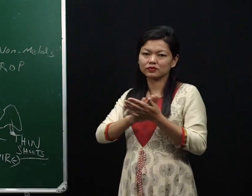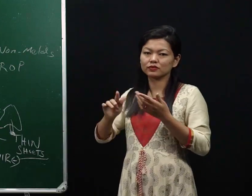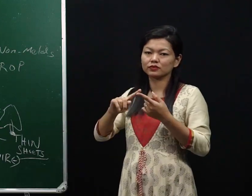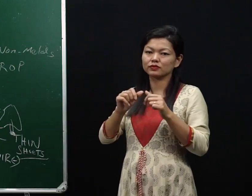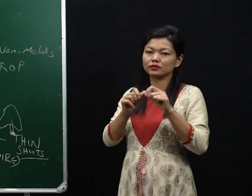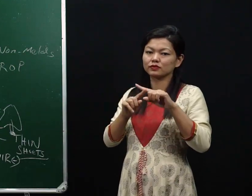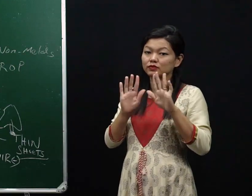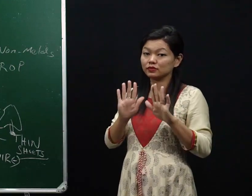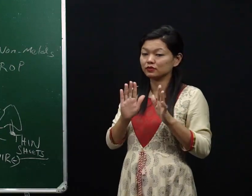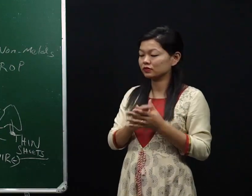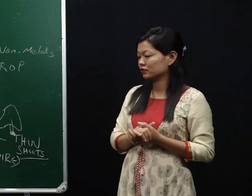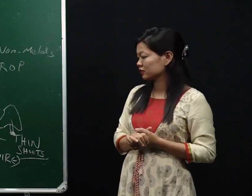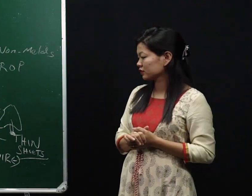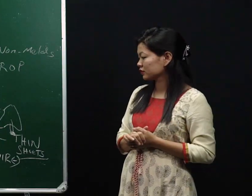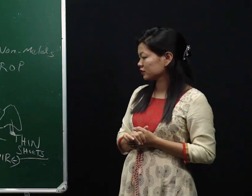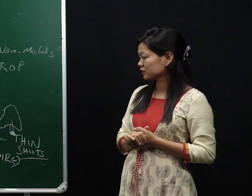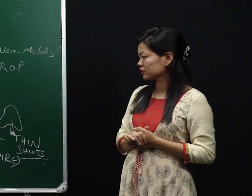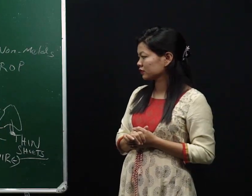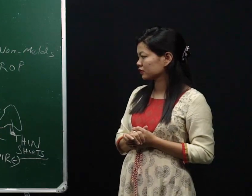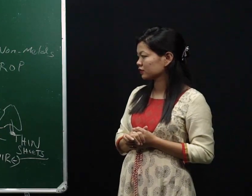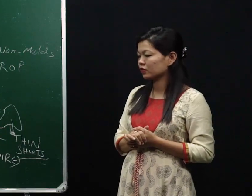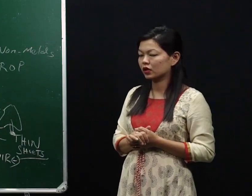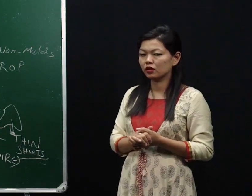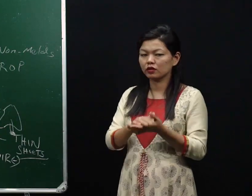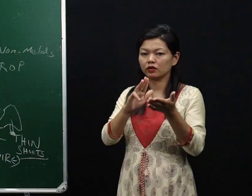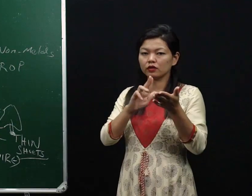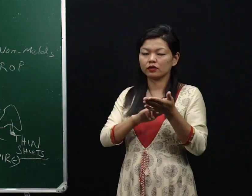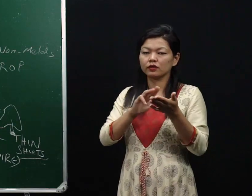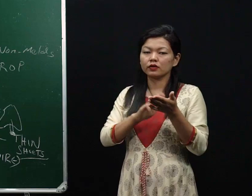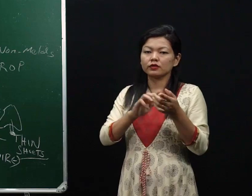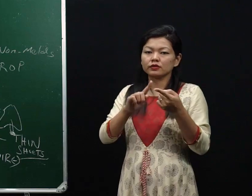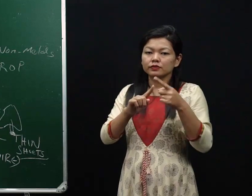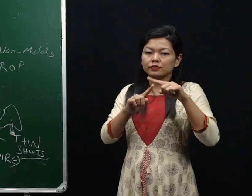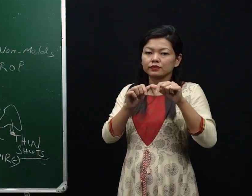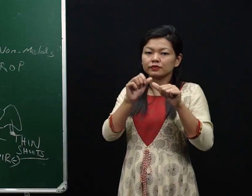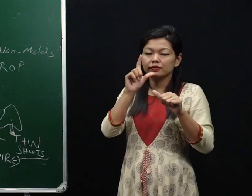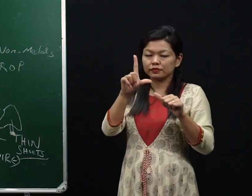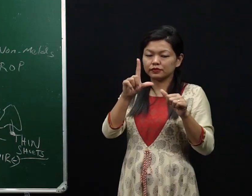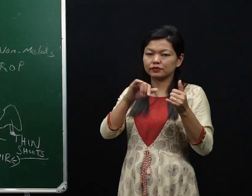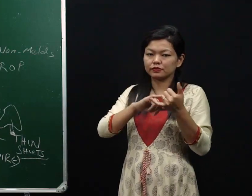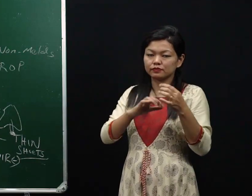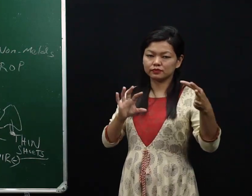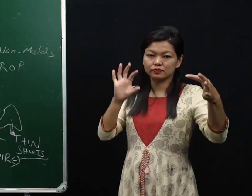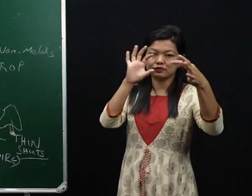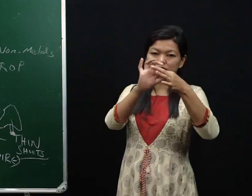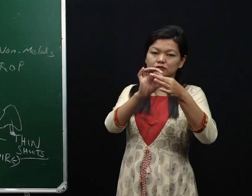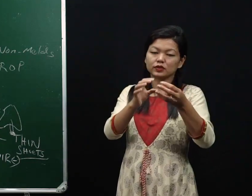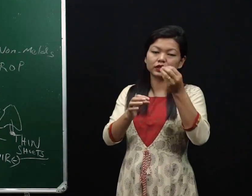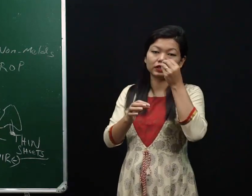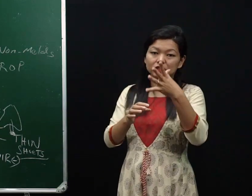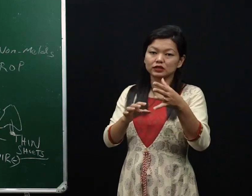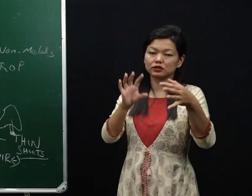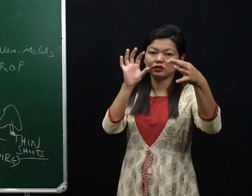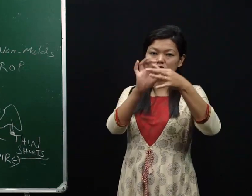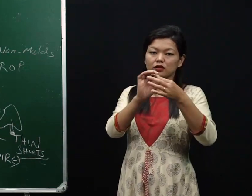Now, metals are good conductors of heat, okay? Whereas non-metals are bad conductors of heat,